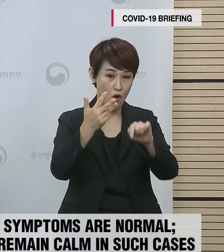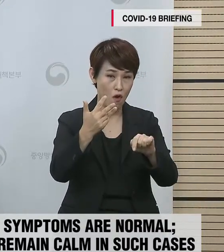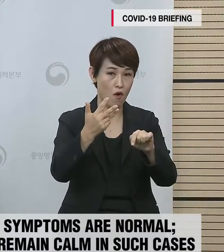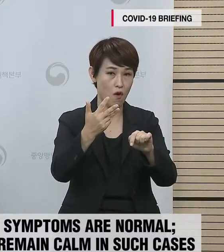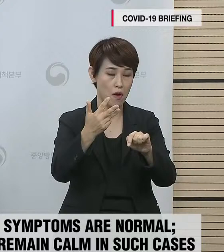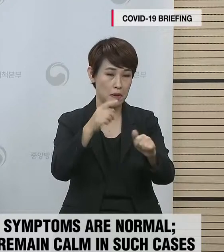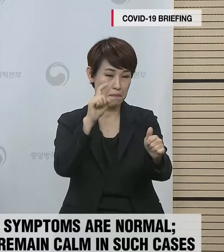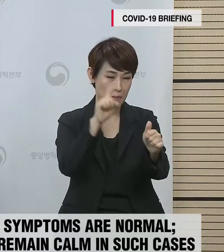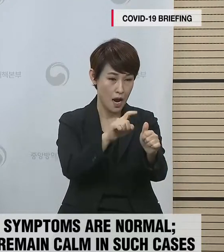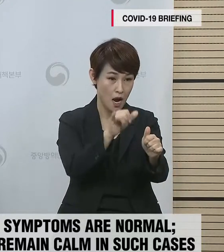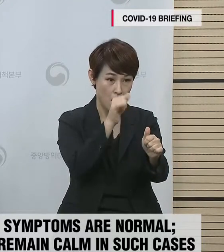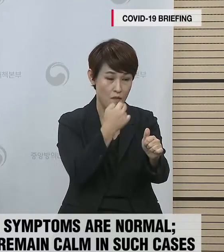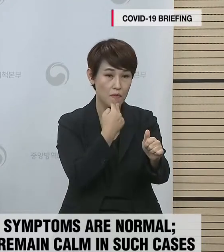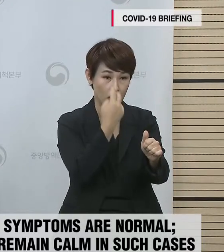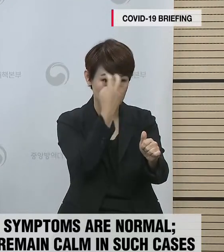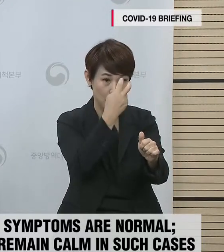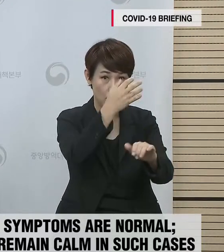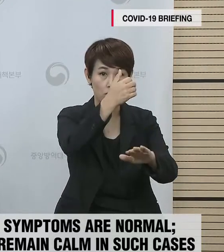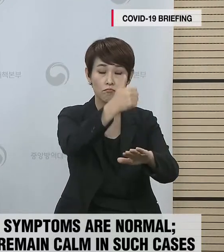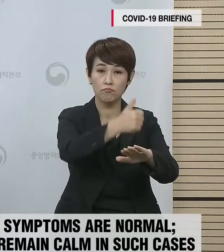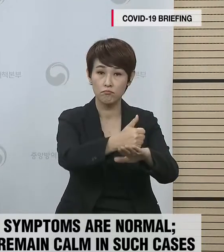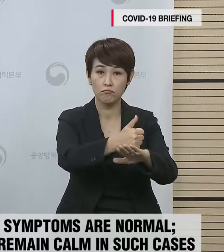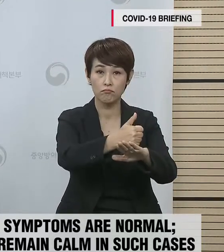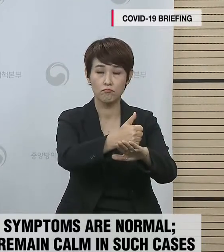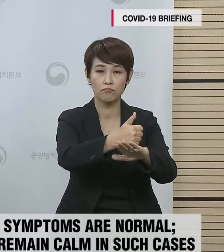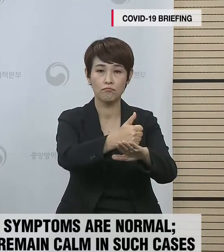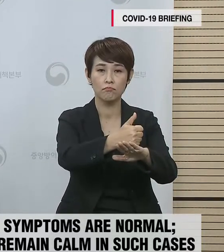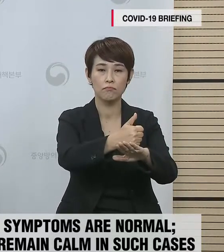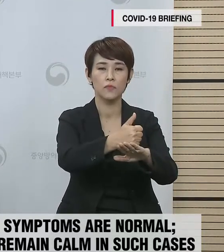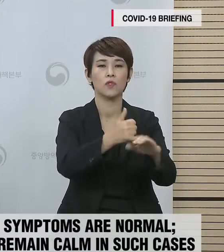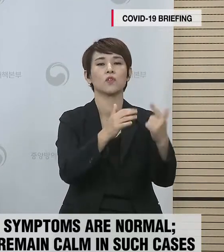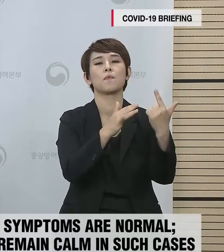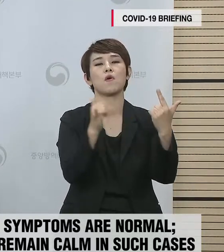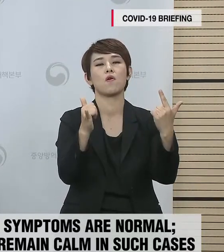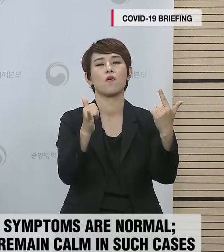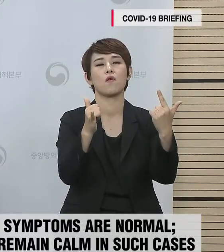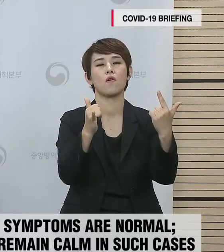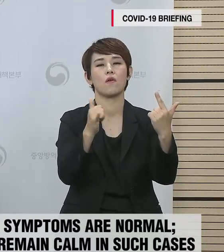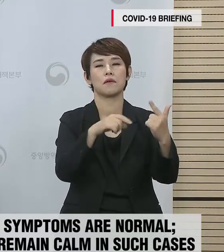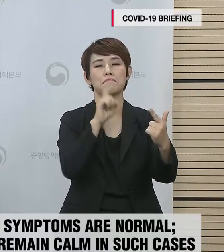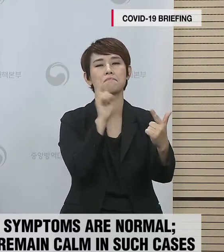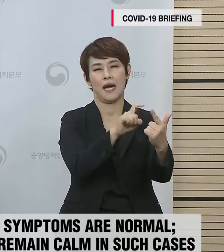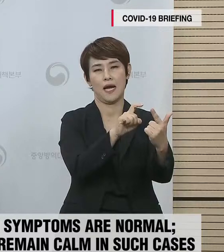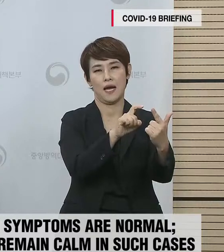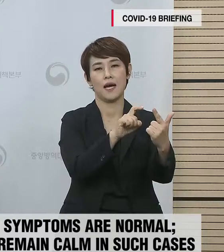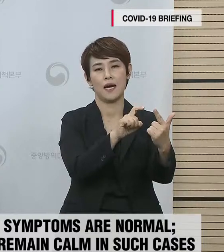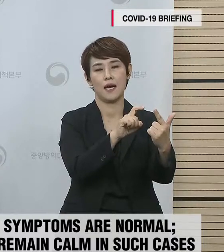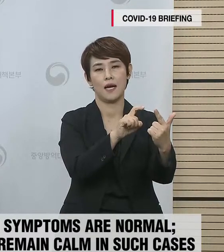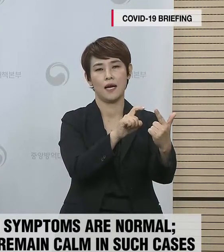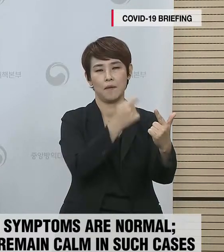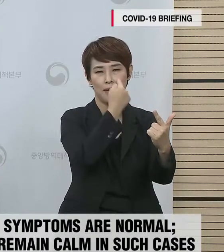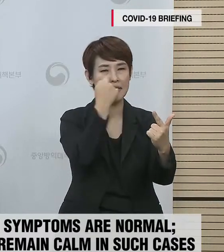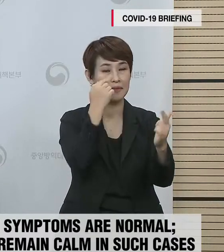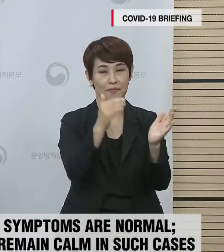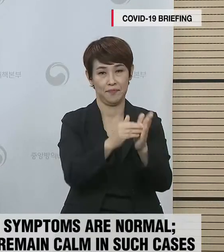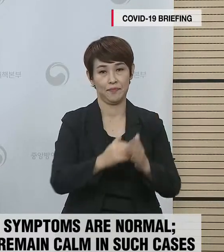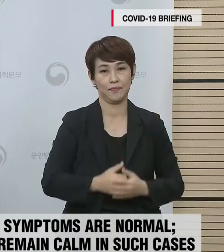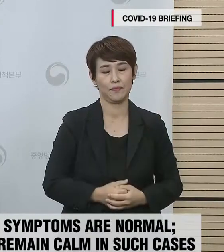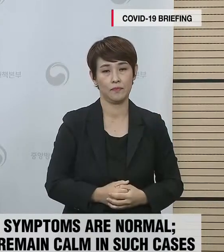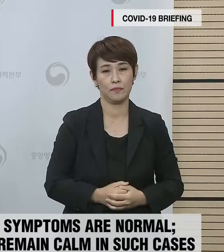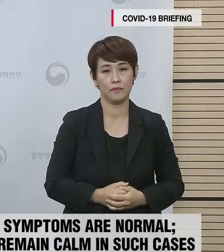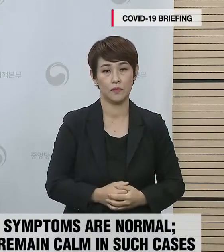cities and also provinces, and we have looked at about 2,000 people, and we have seen 6